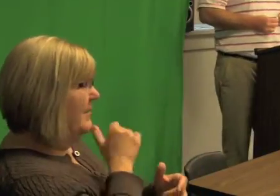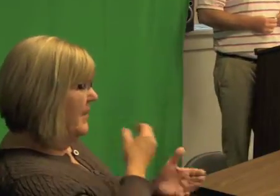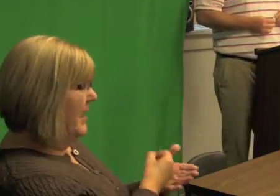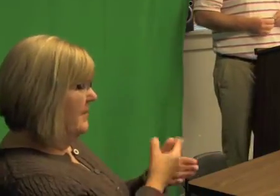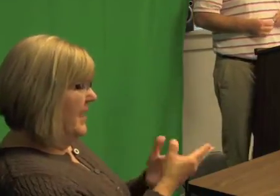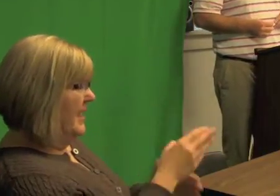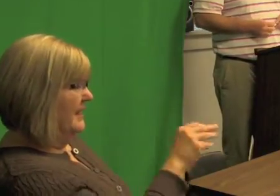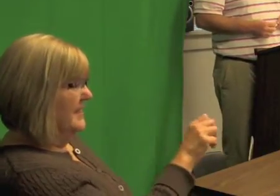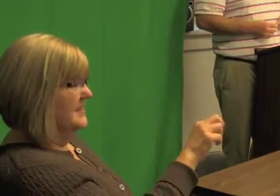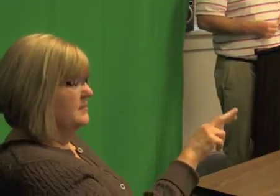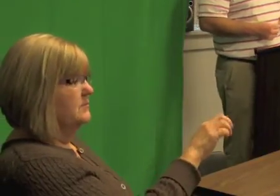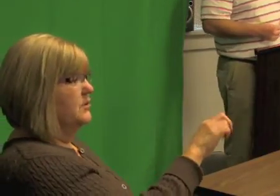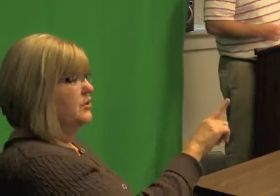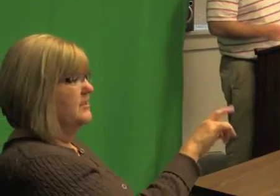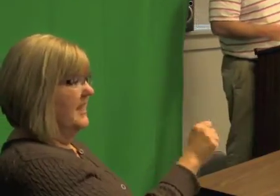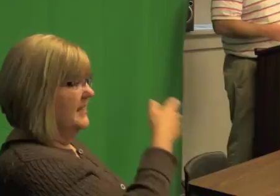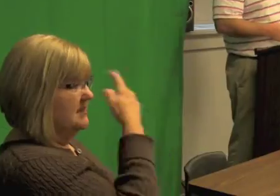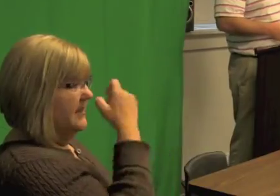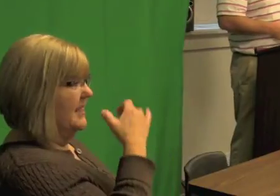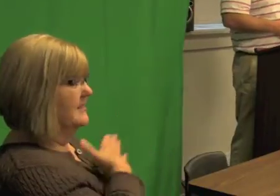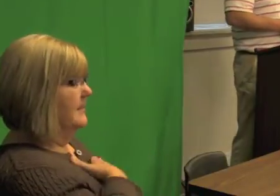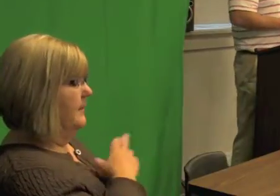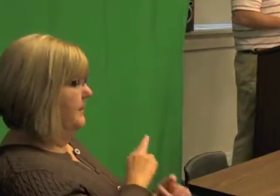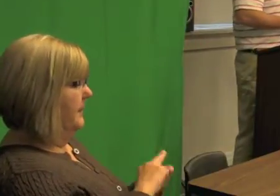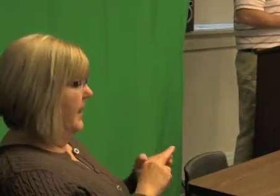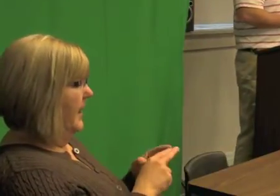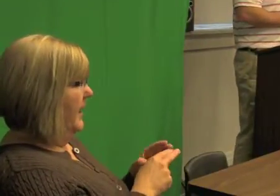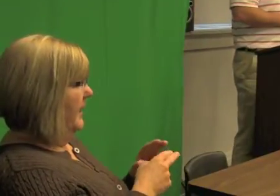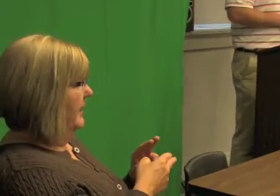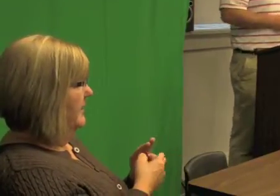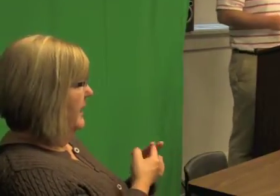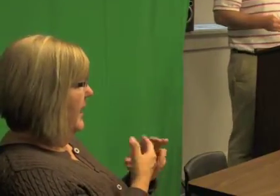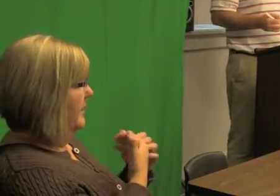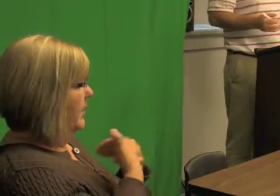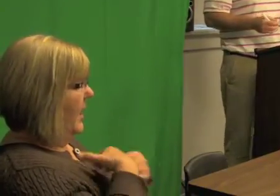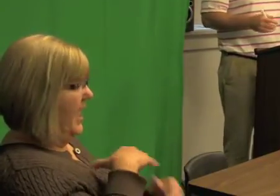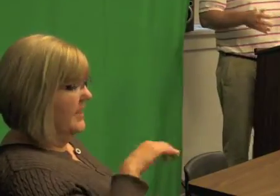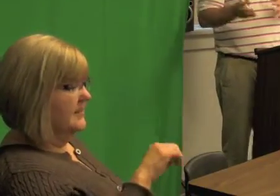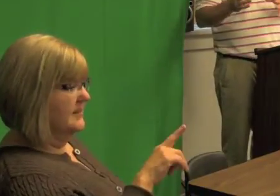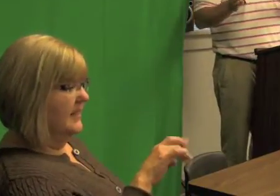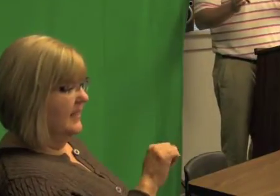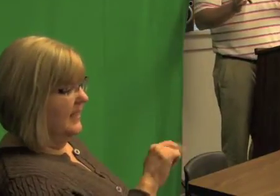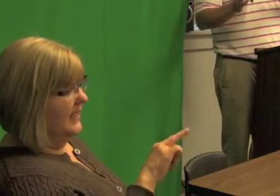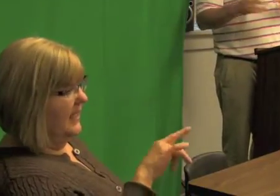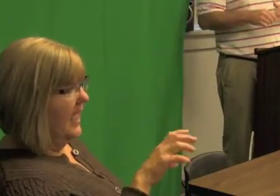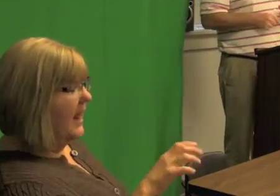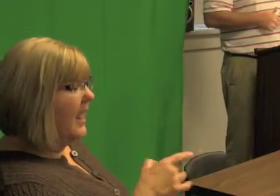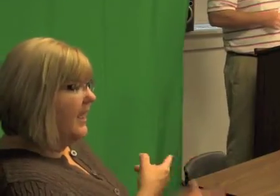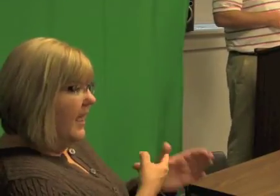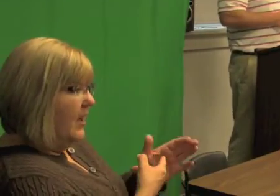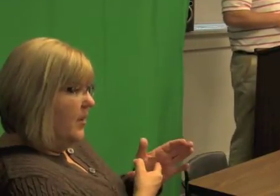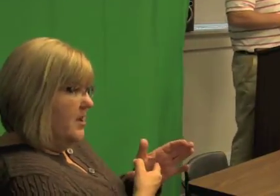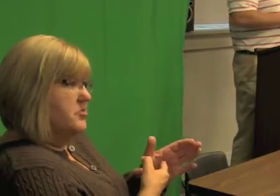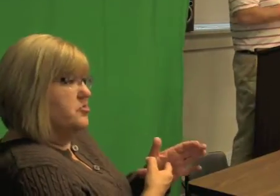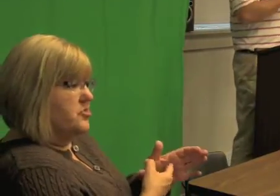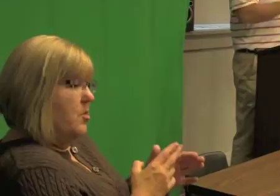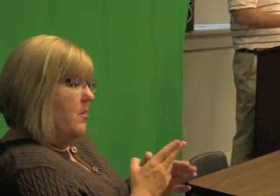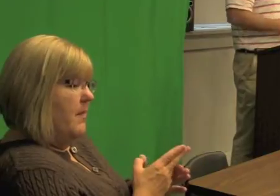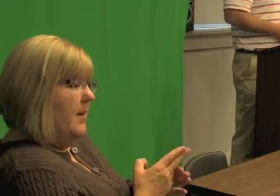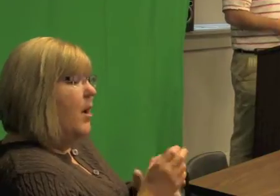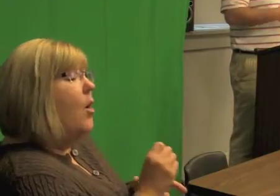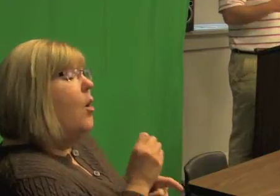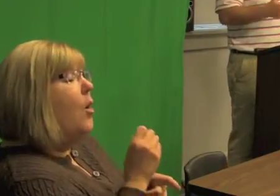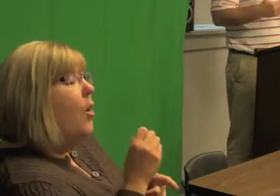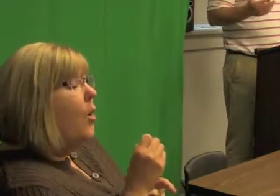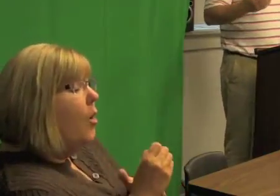Mercedes because my neighbor just got a Cadillac and I want something better just to show them up? Am I buying it as